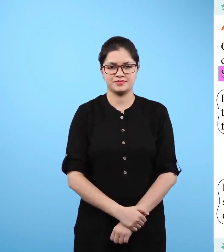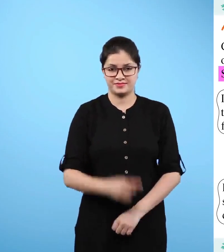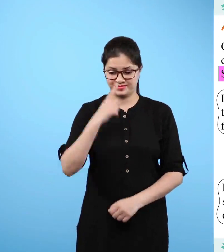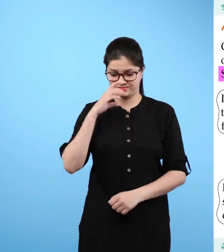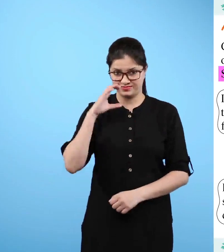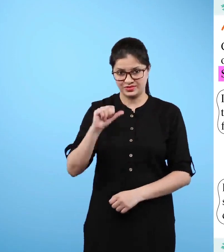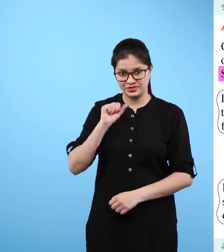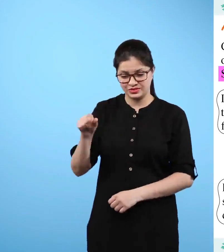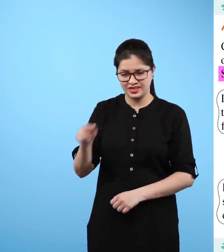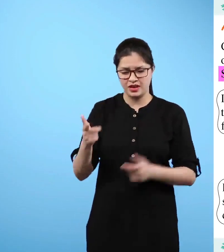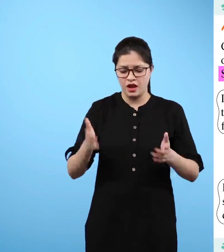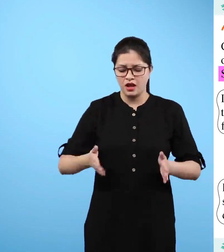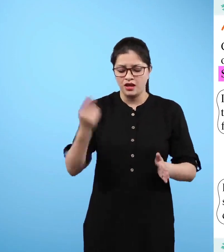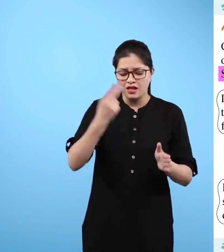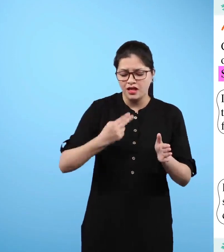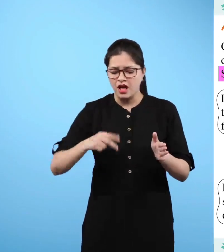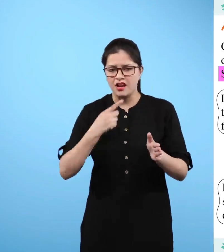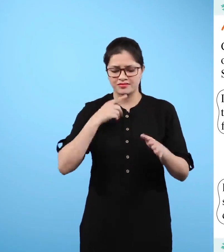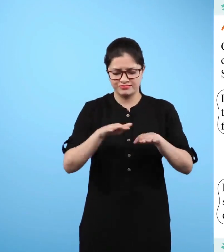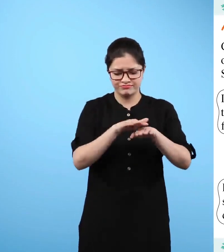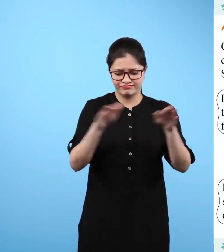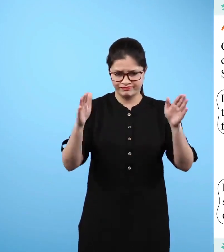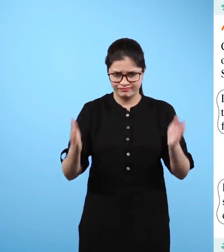She draws the cube like this.